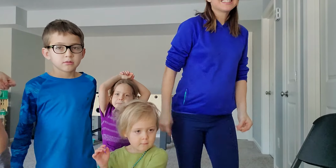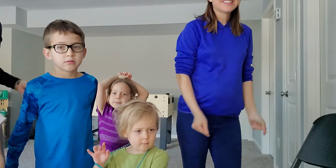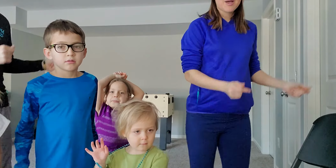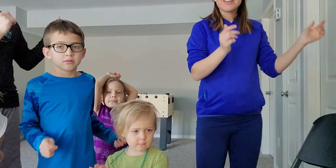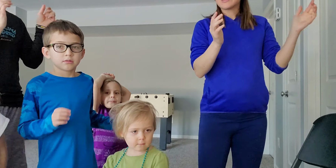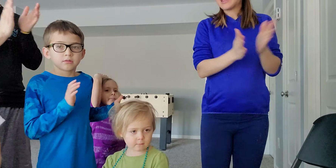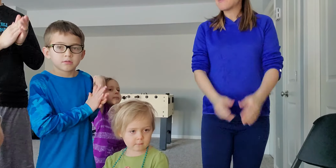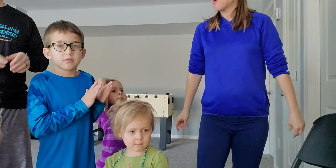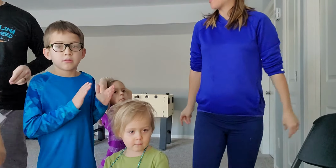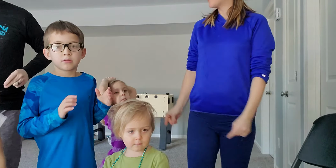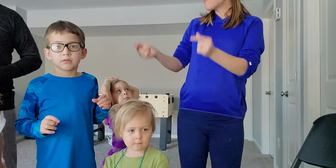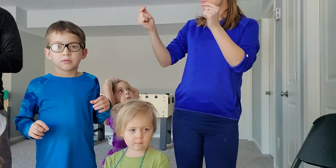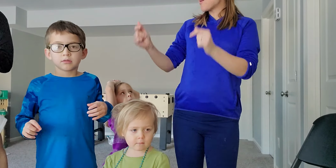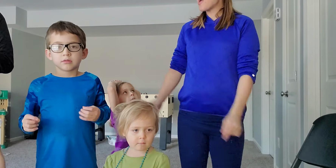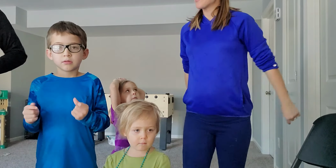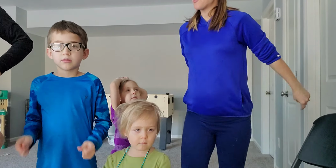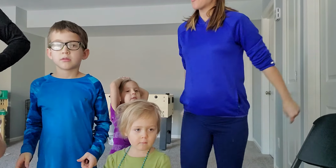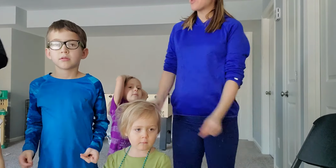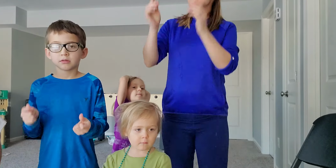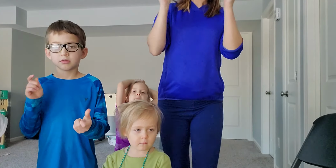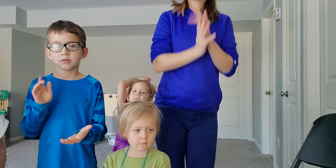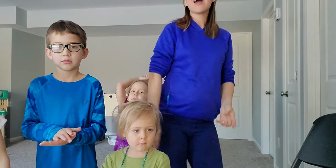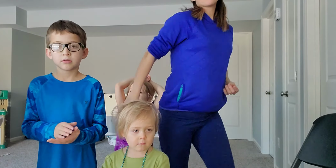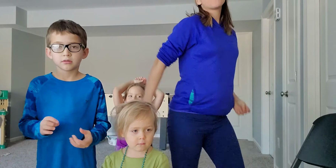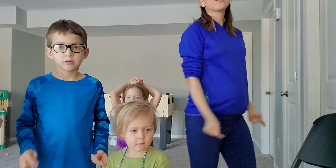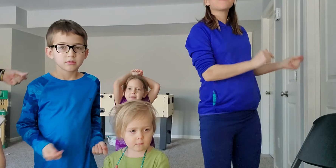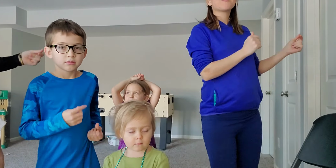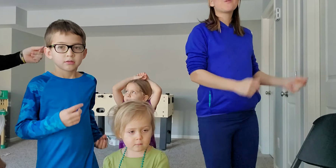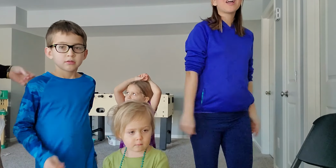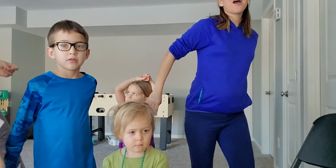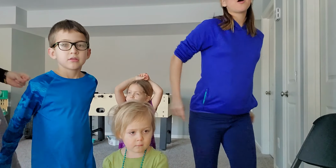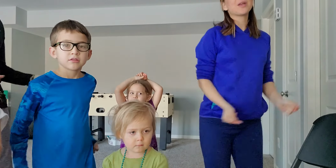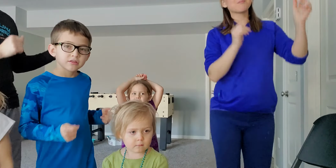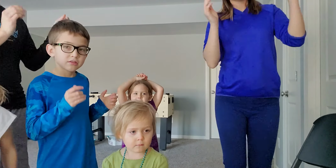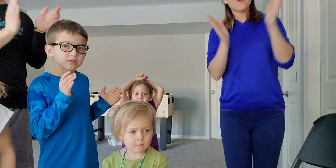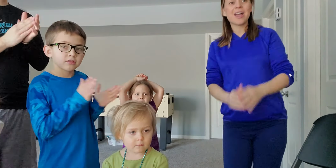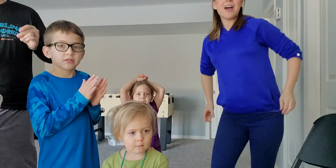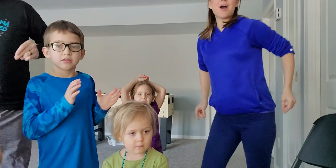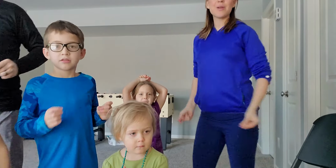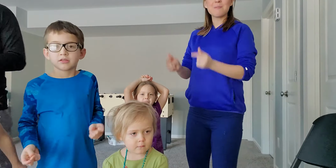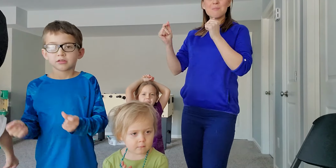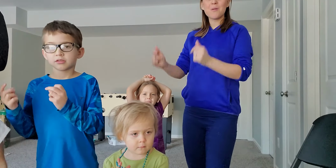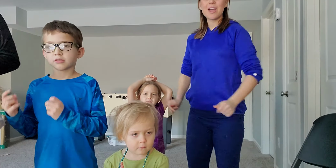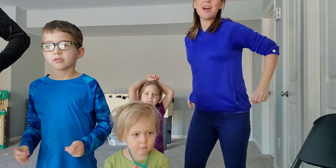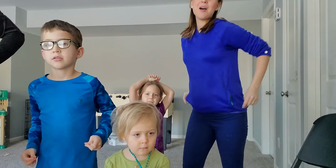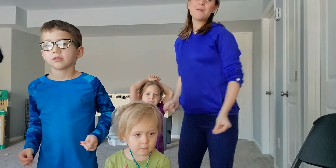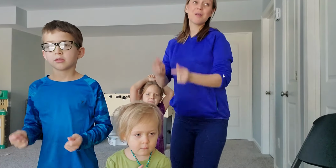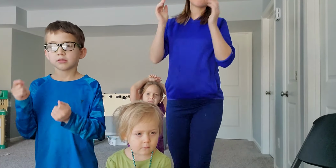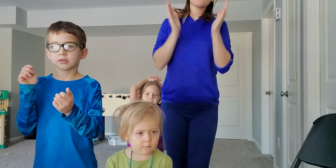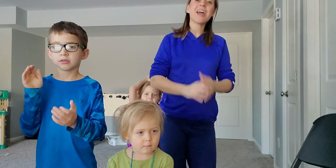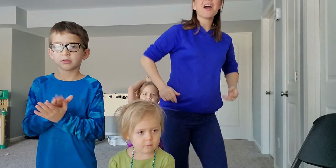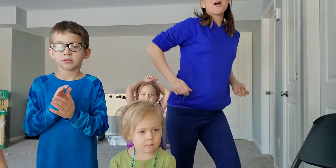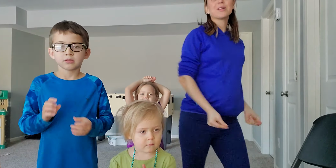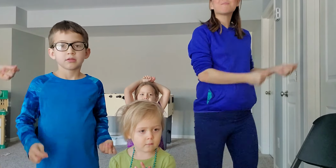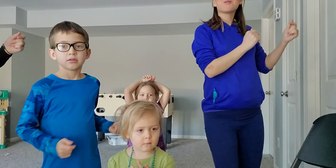snap, clap. A wimbawe, a wimbawe, a wimbawe, a wimbawe, a wimbawe, a wimbawe, a wimbawe,